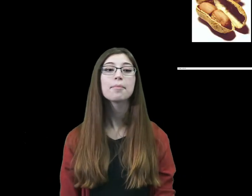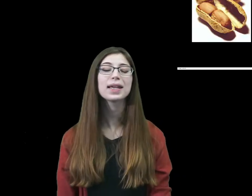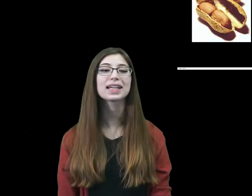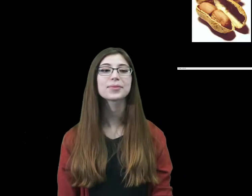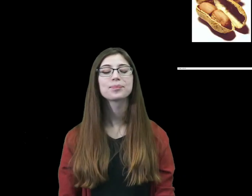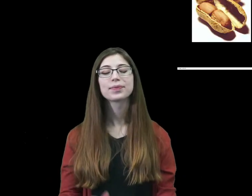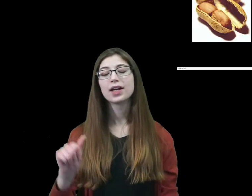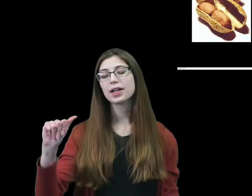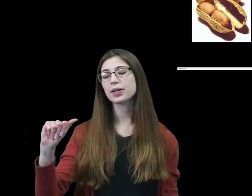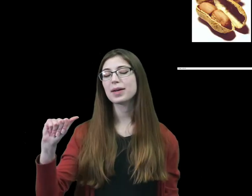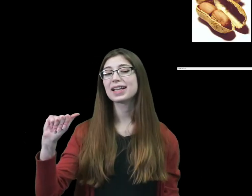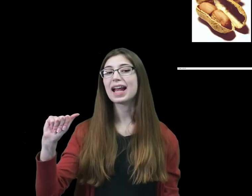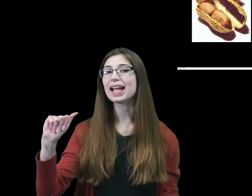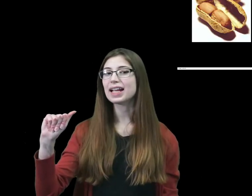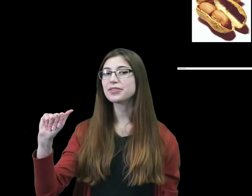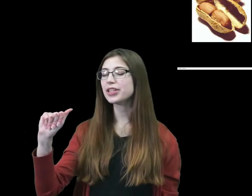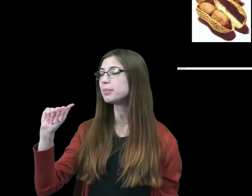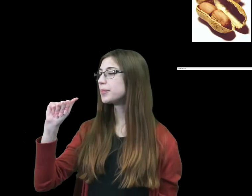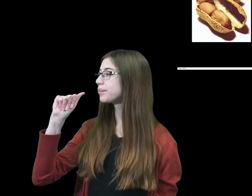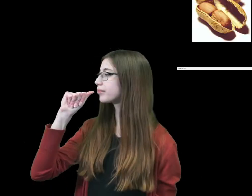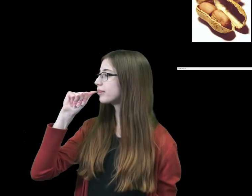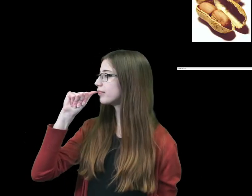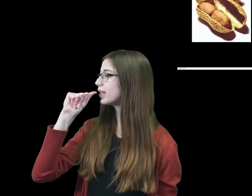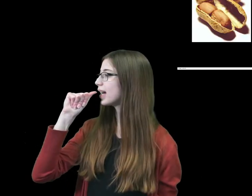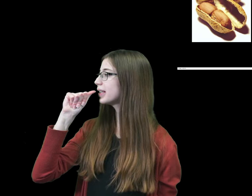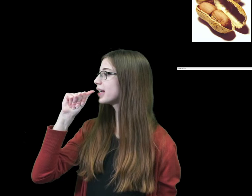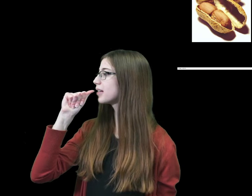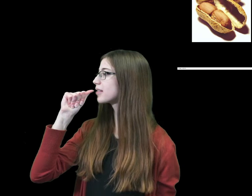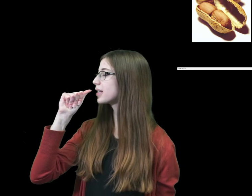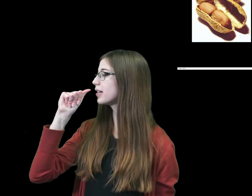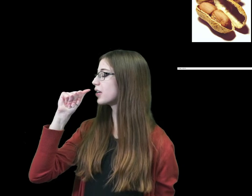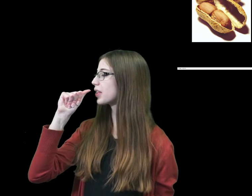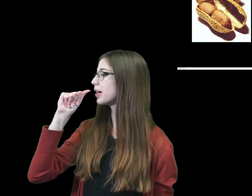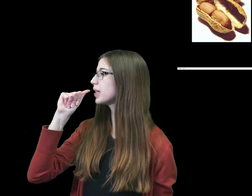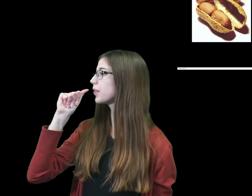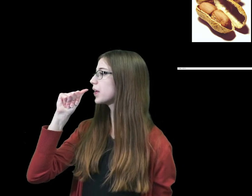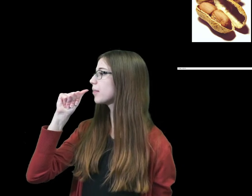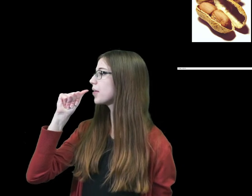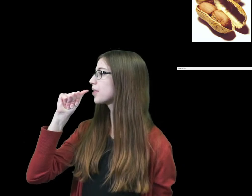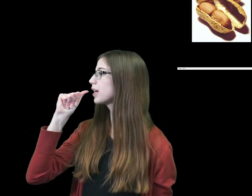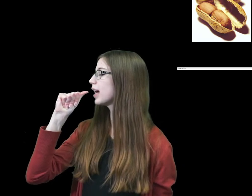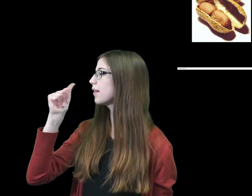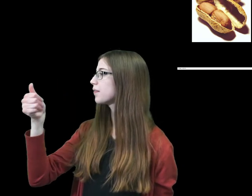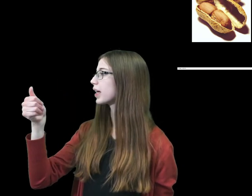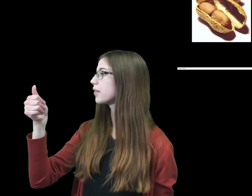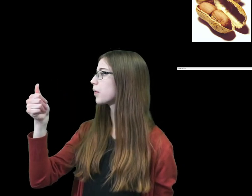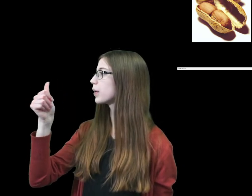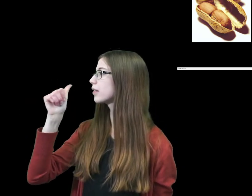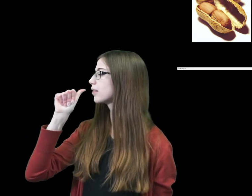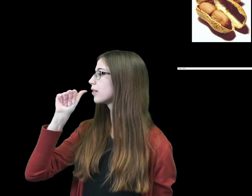Peanut. You're gonna make an A handshake, and then start your thumb in front of your mouth and flick it forward.